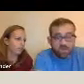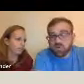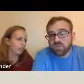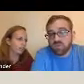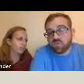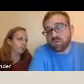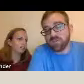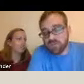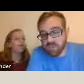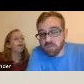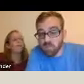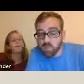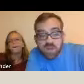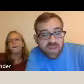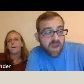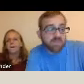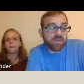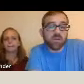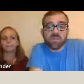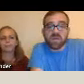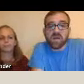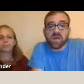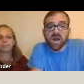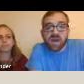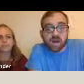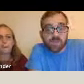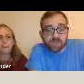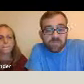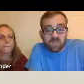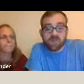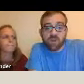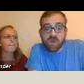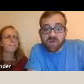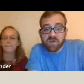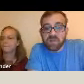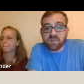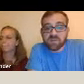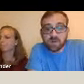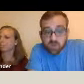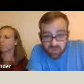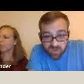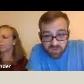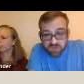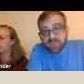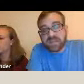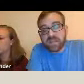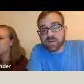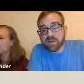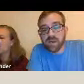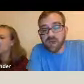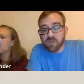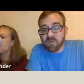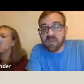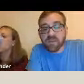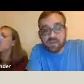yeah. So just sort of to recap a little bit, this all happened in the summer of 2015. The beginning of the